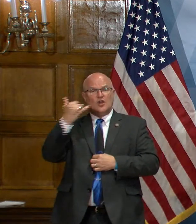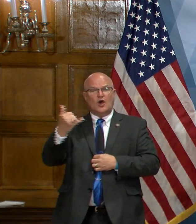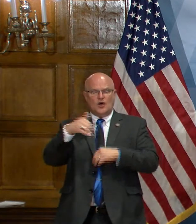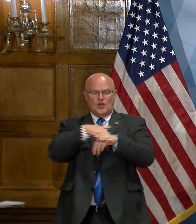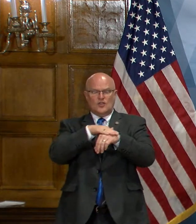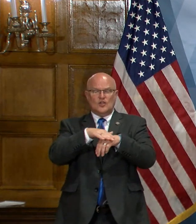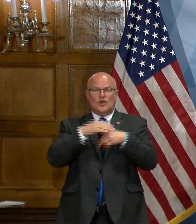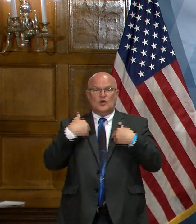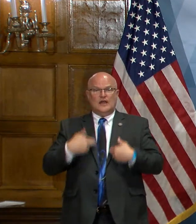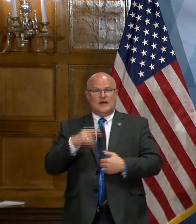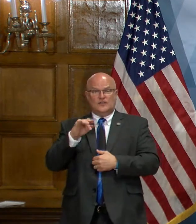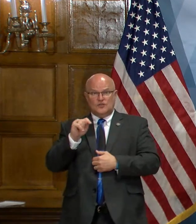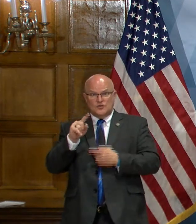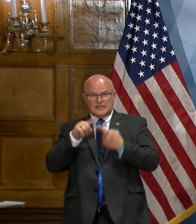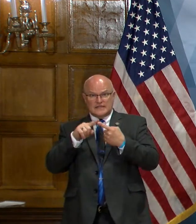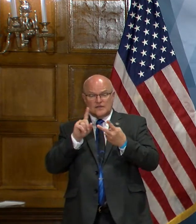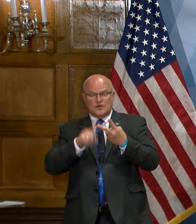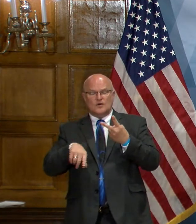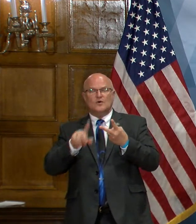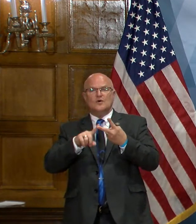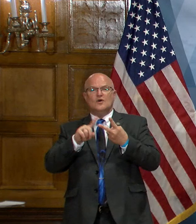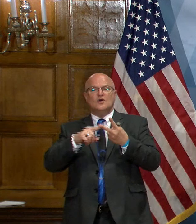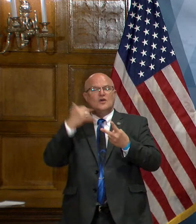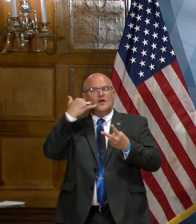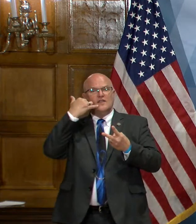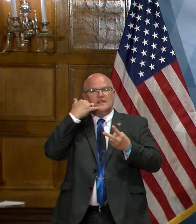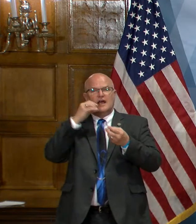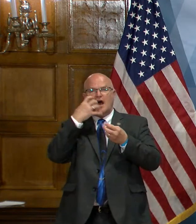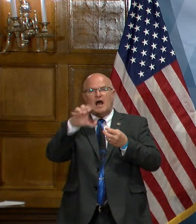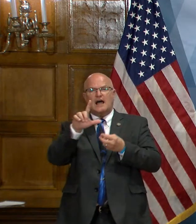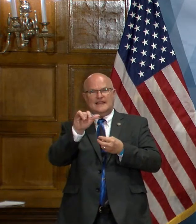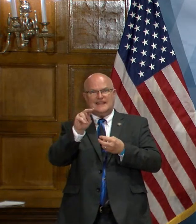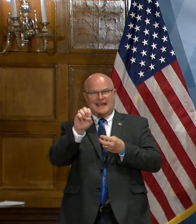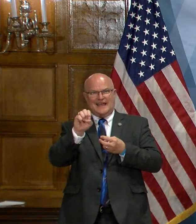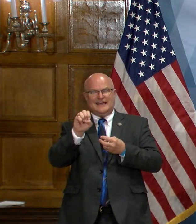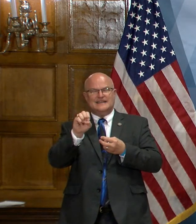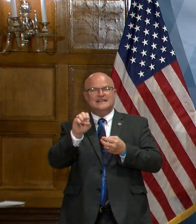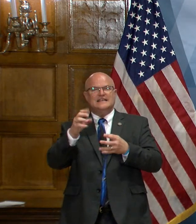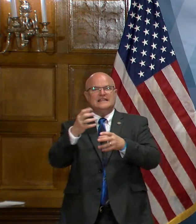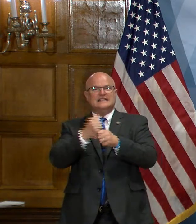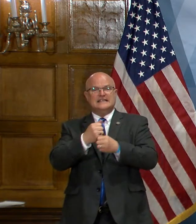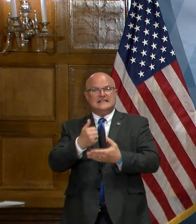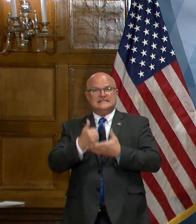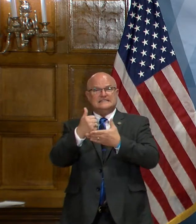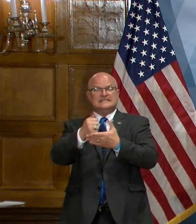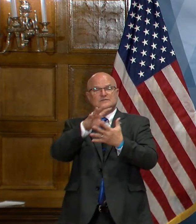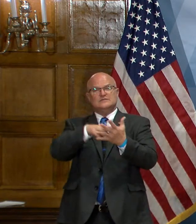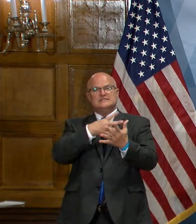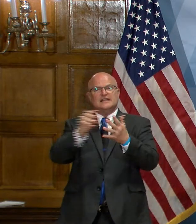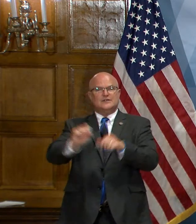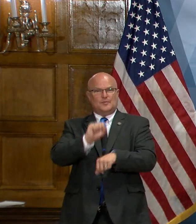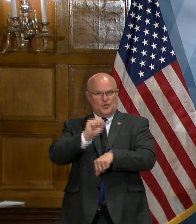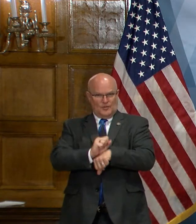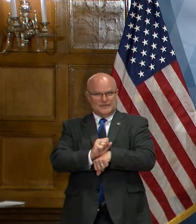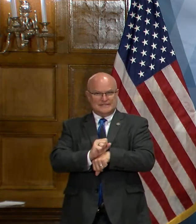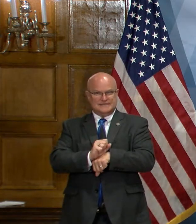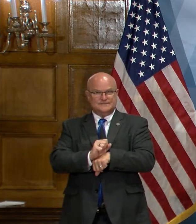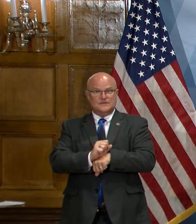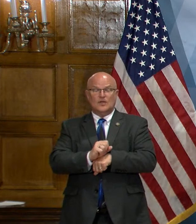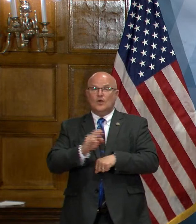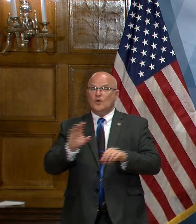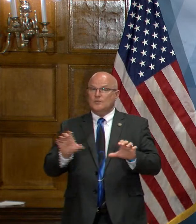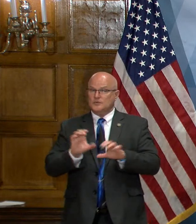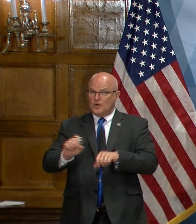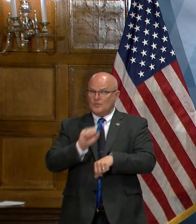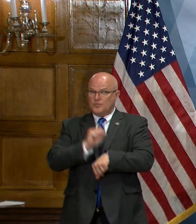the local health unit or call our vaccine hotline to get assistance with scheduling an appointment. We will be